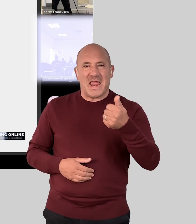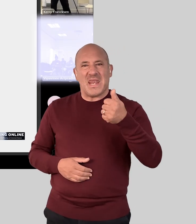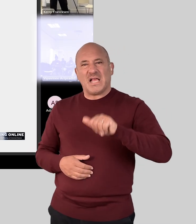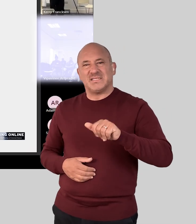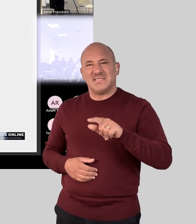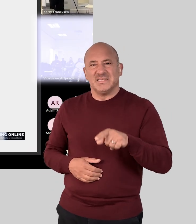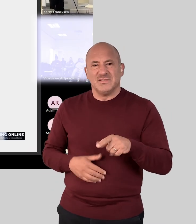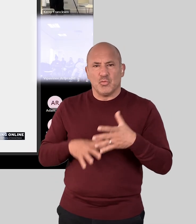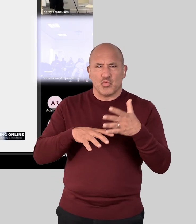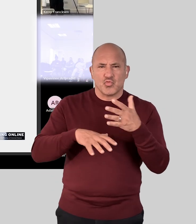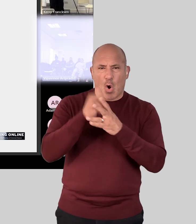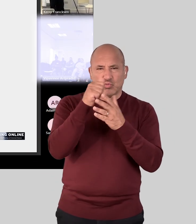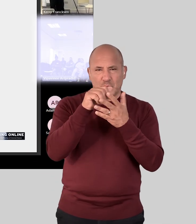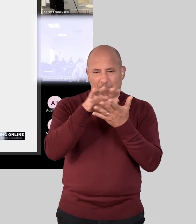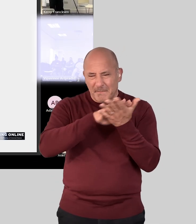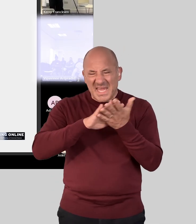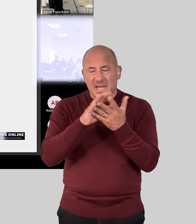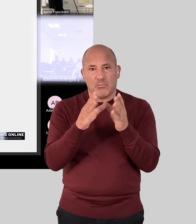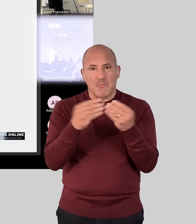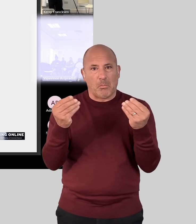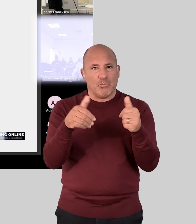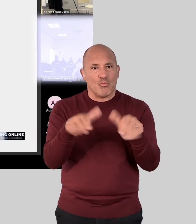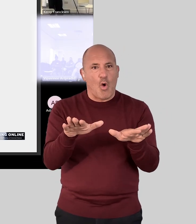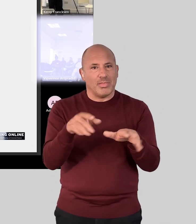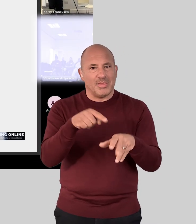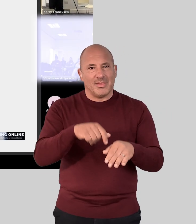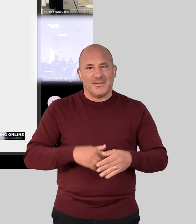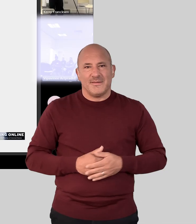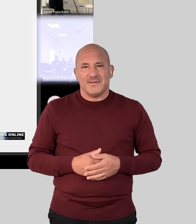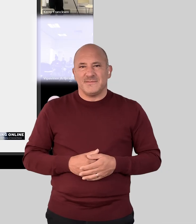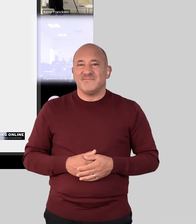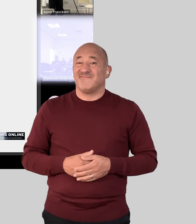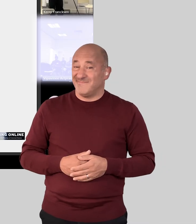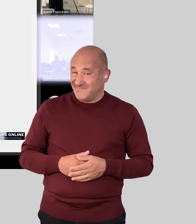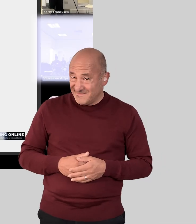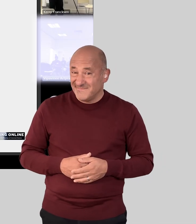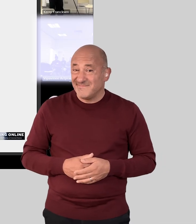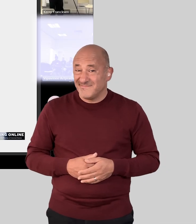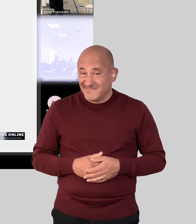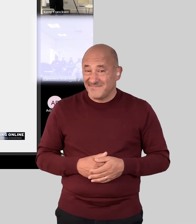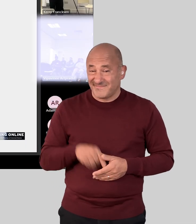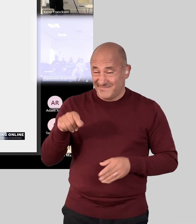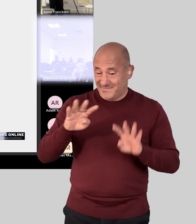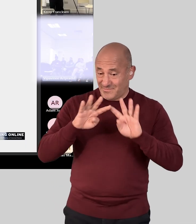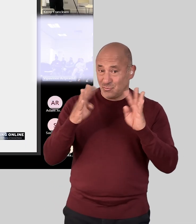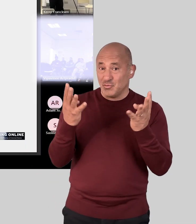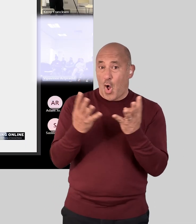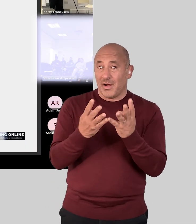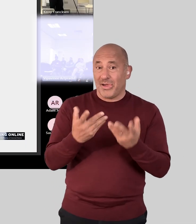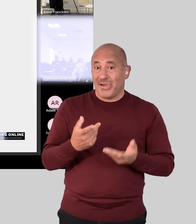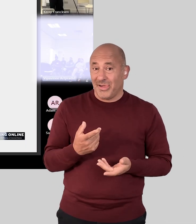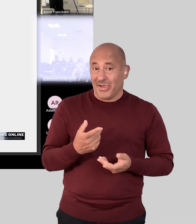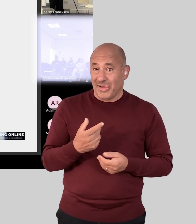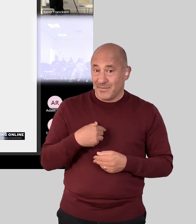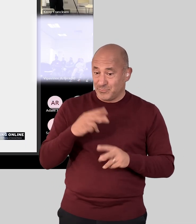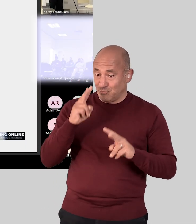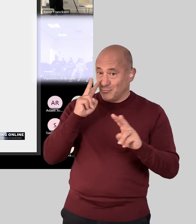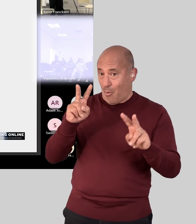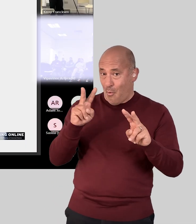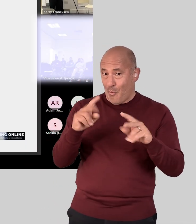dancer. The next one was so many pages.